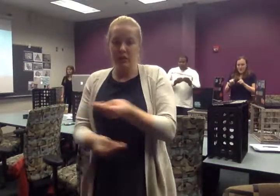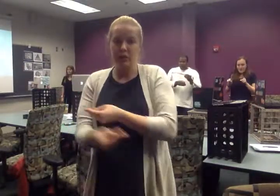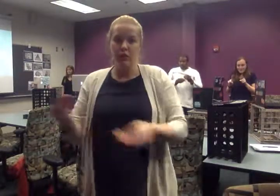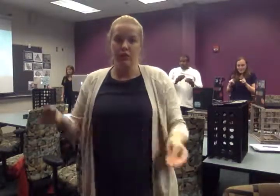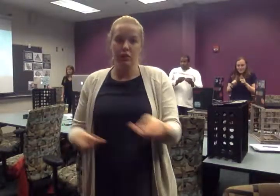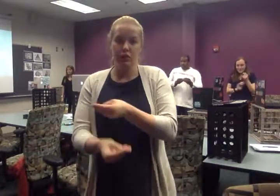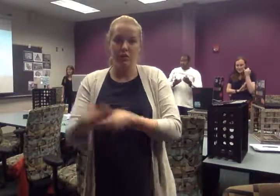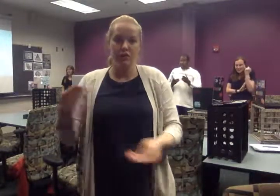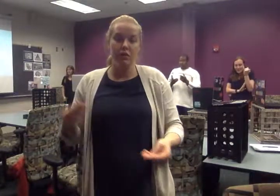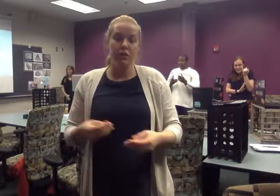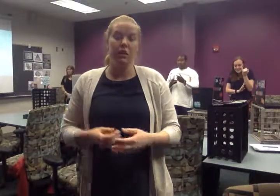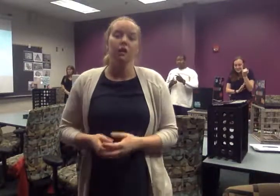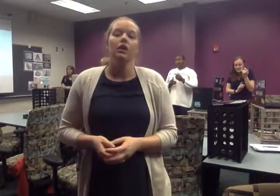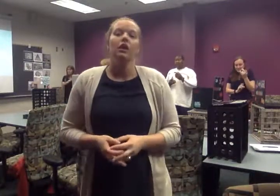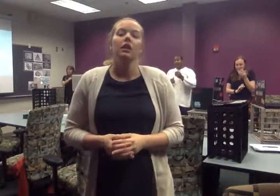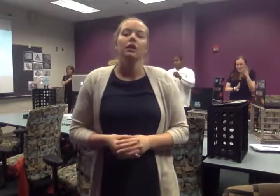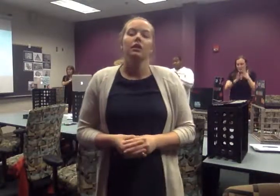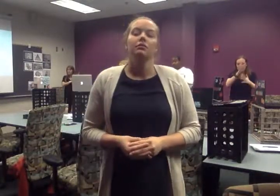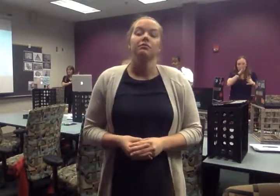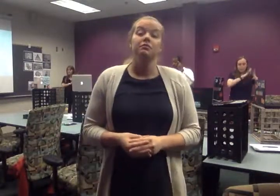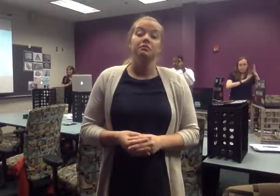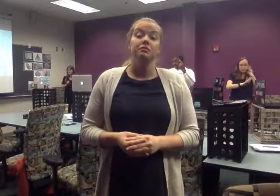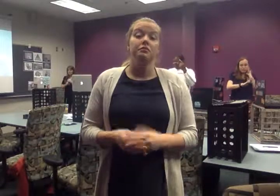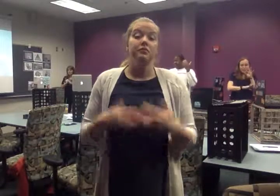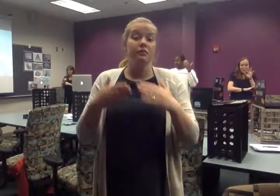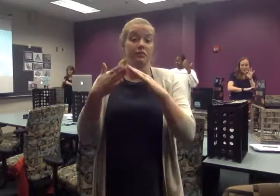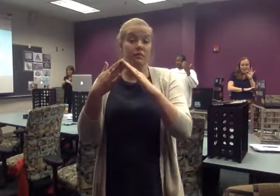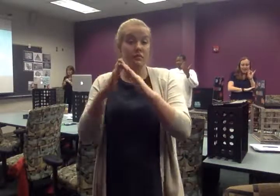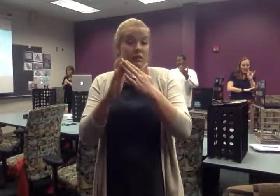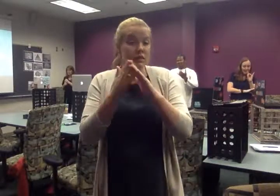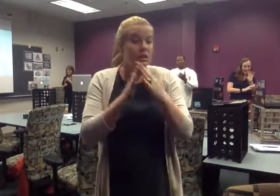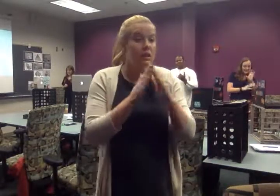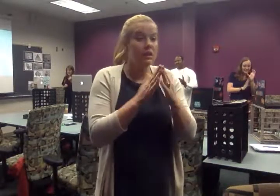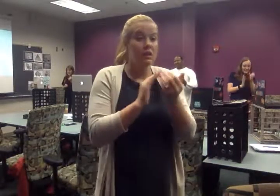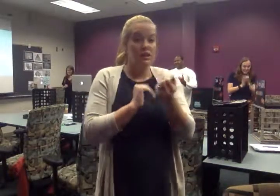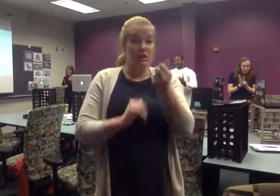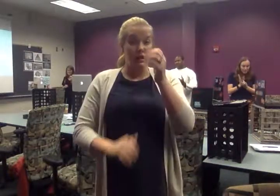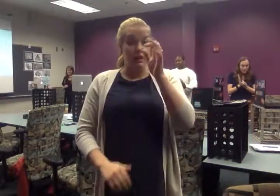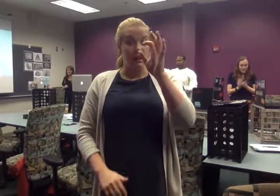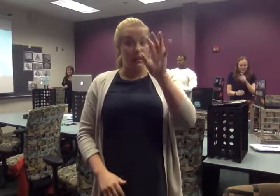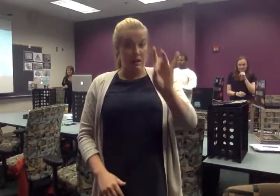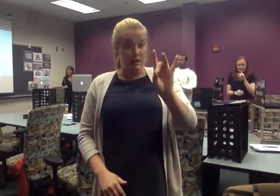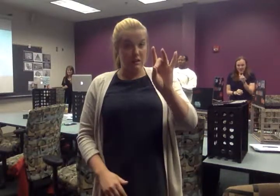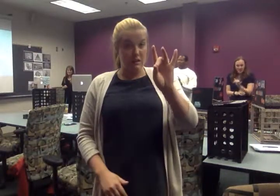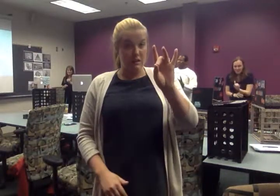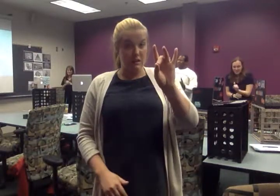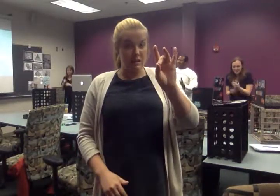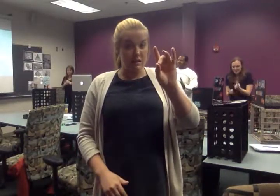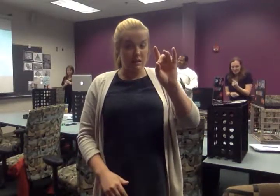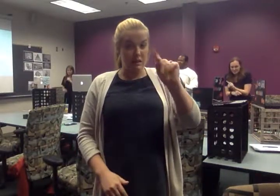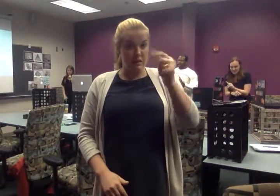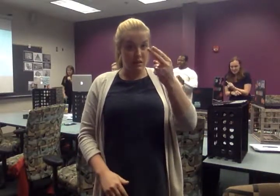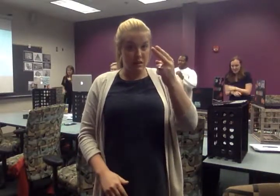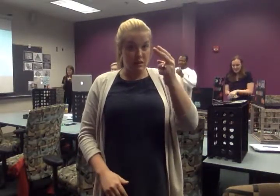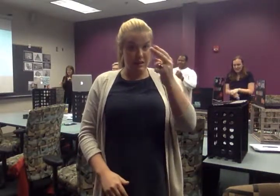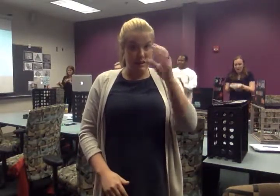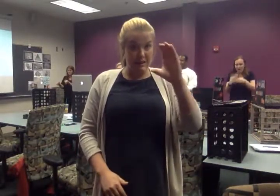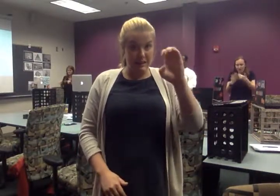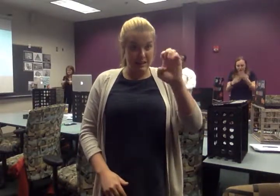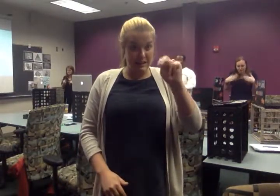century city and town dwellers like Adam Smith doesn't necessarily apply to like all human beings over the course of many